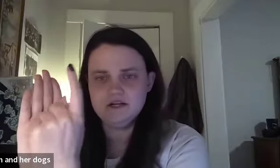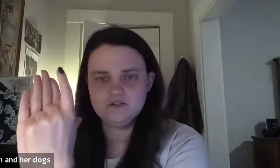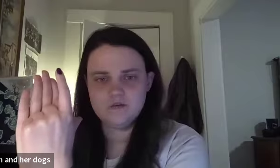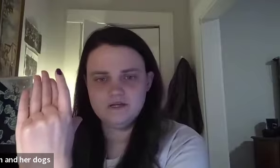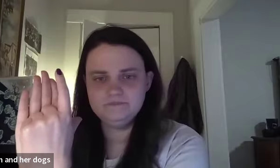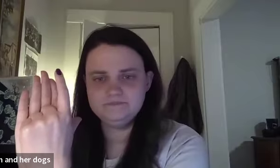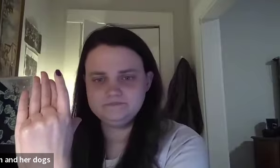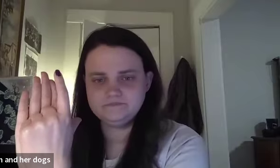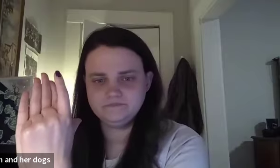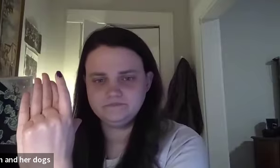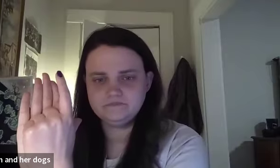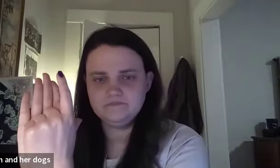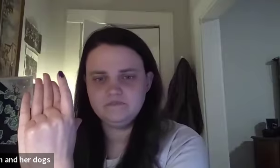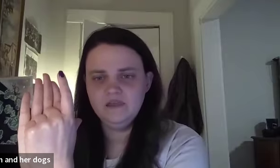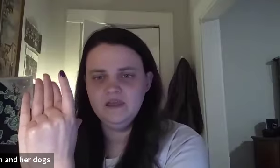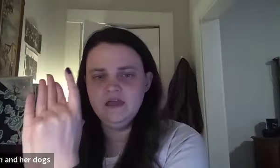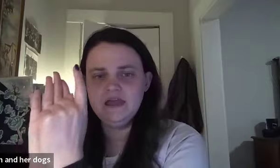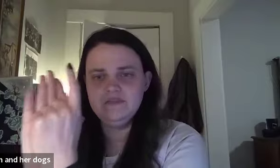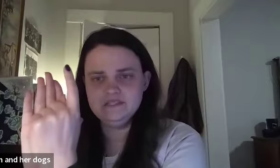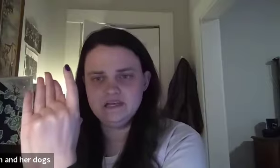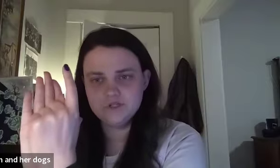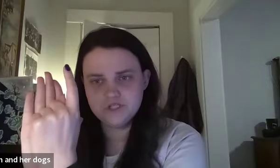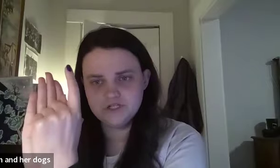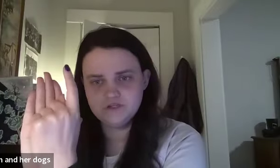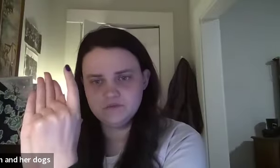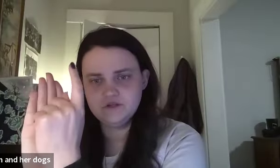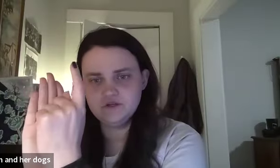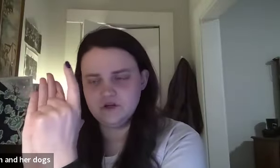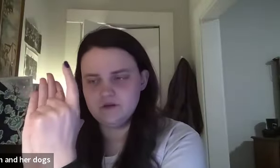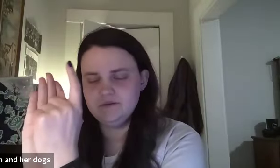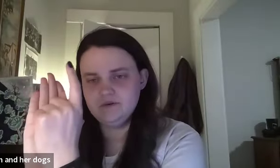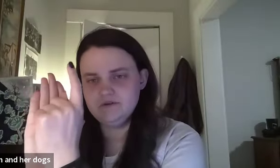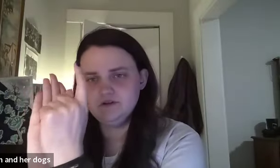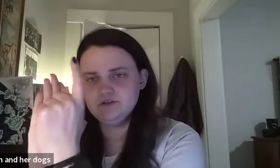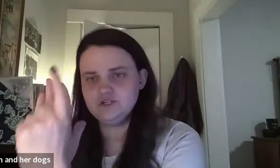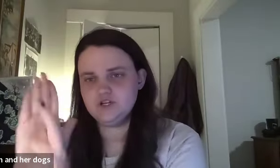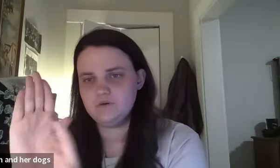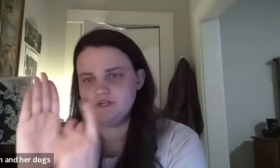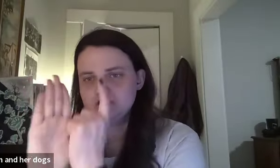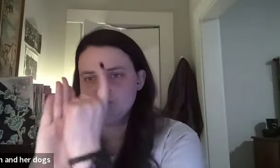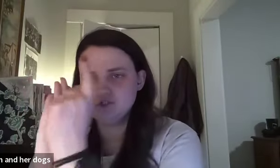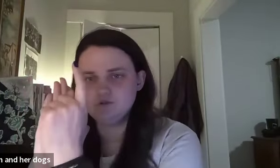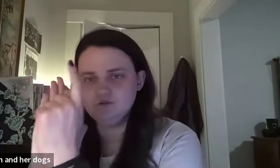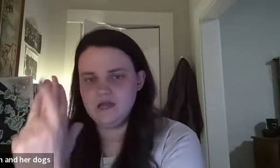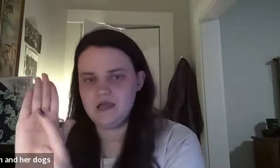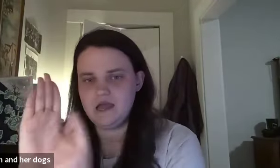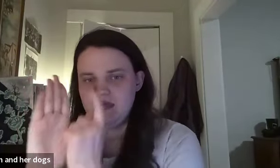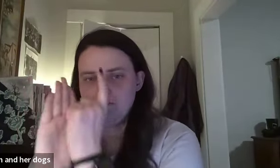our dominant. And this time, what you're going to do with your dominant pointer finger is you're going to go in a circle.